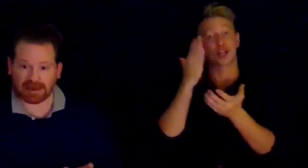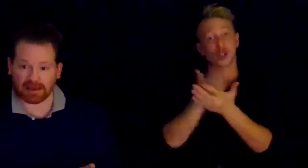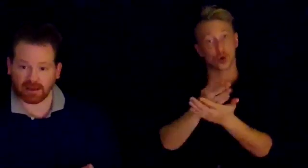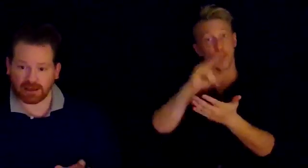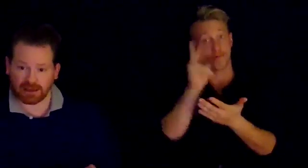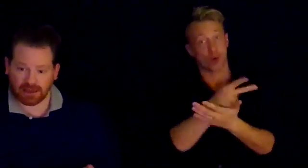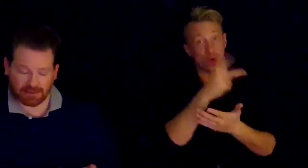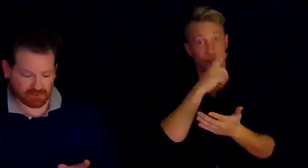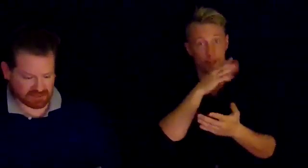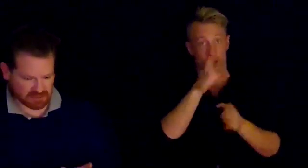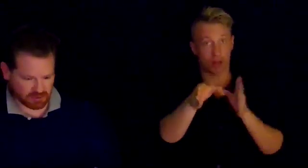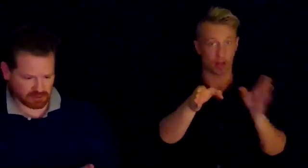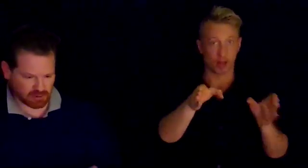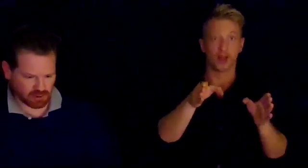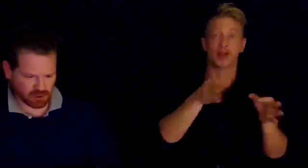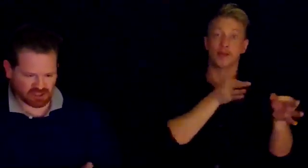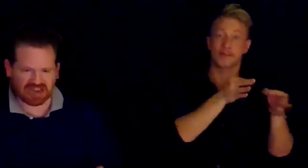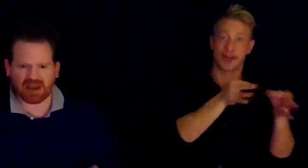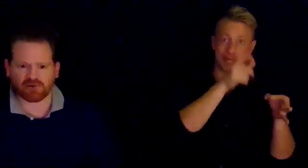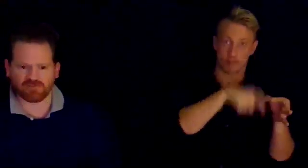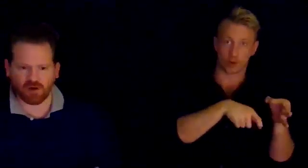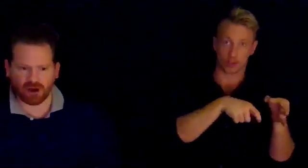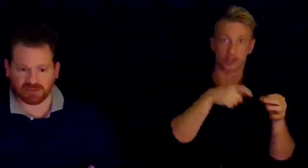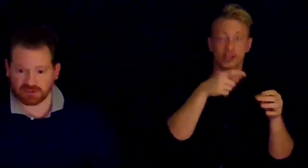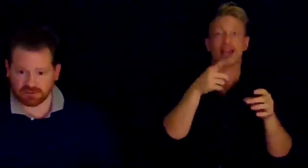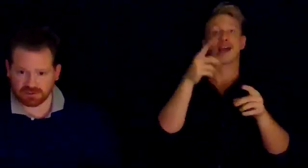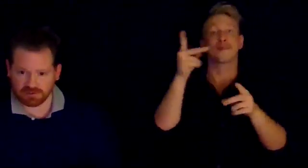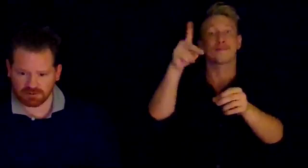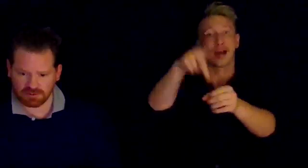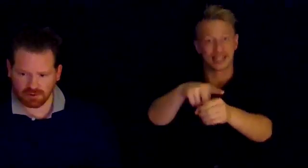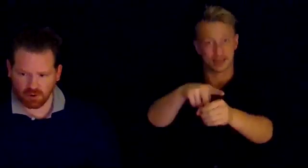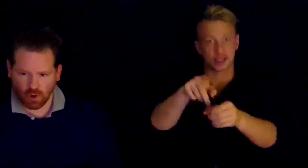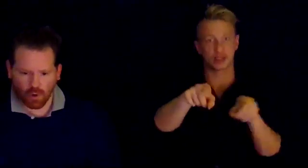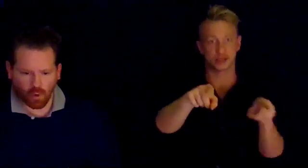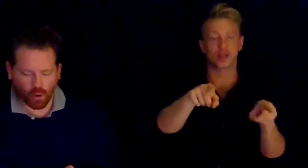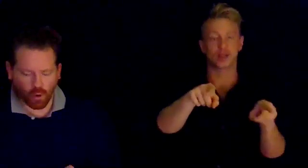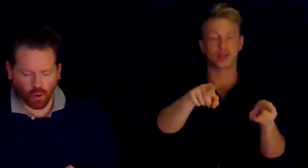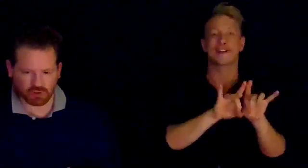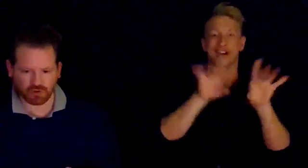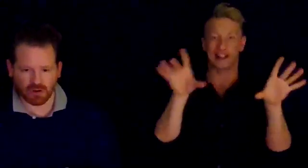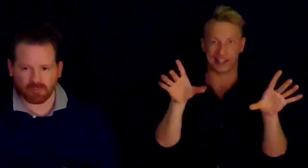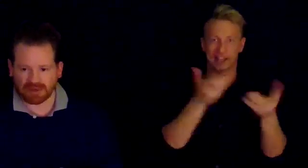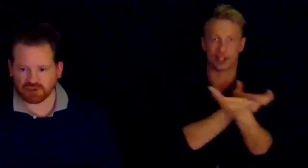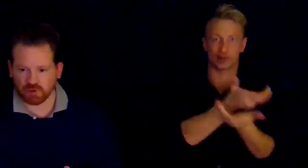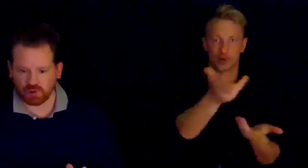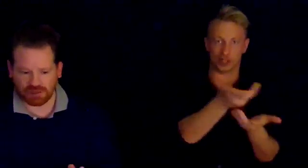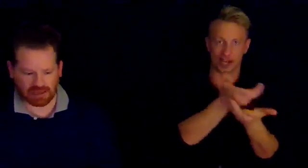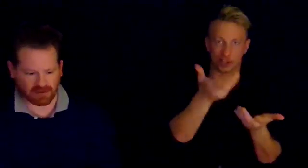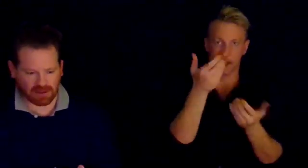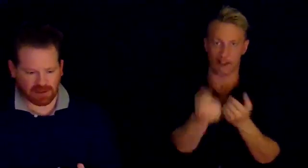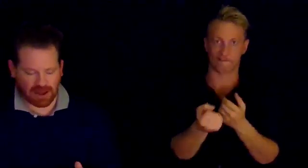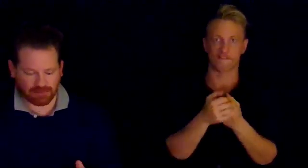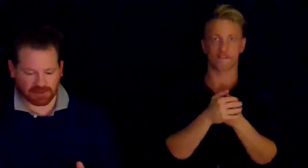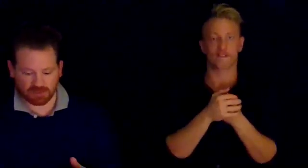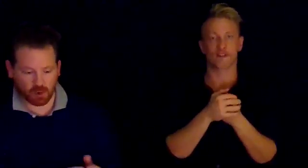the planner and the participant, to clarify issues or to make sure